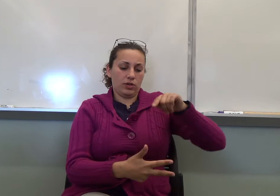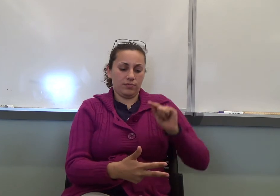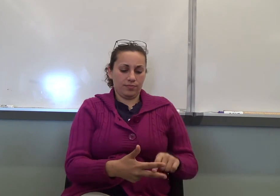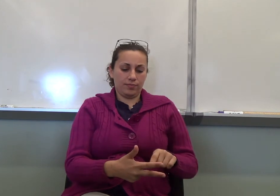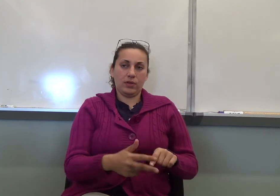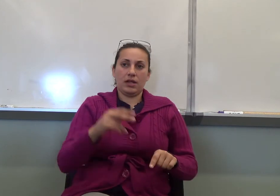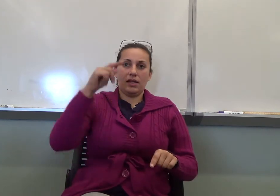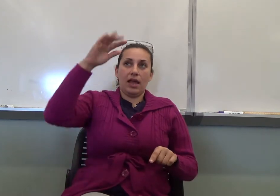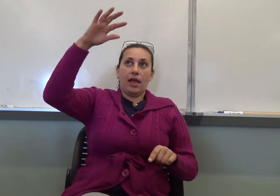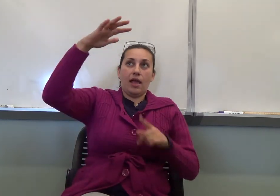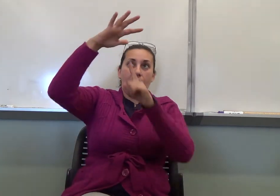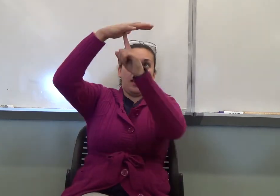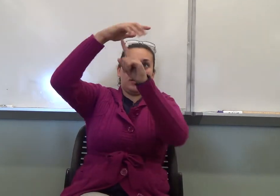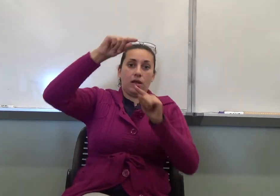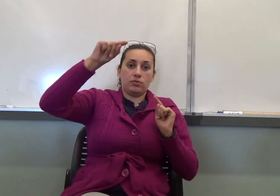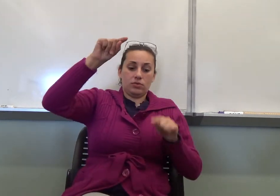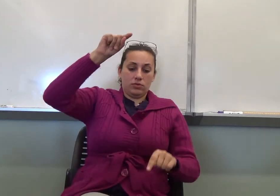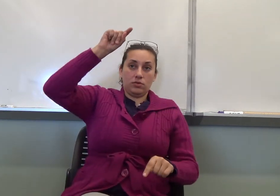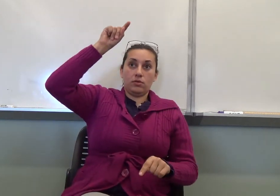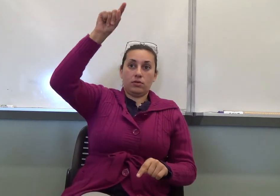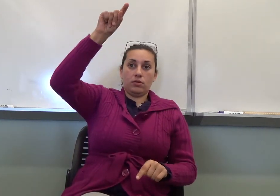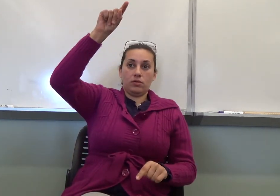important to understand where the 0 is in this picture. Huh?